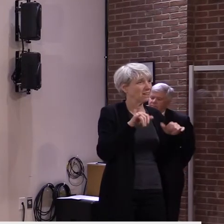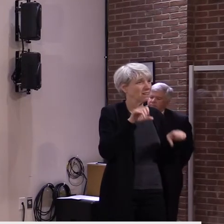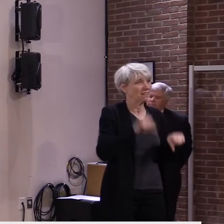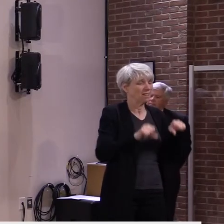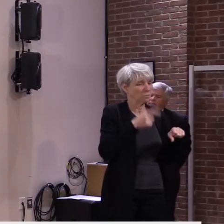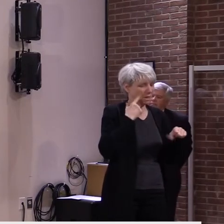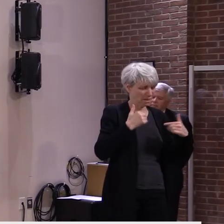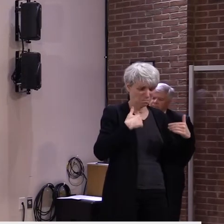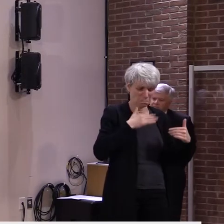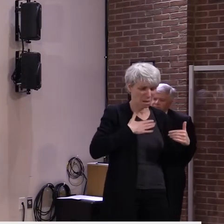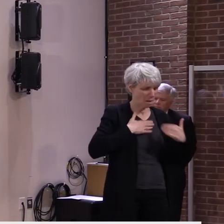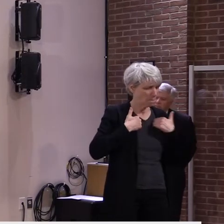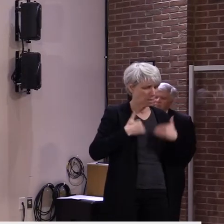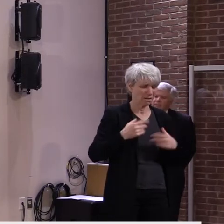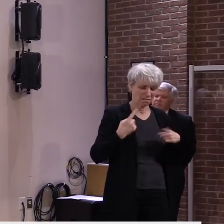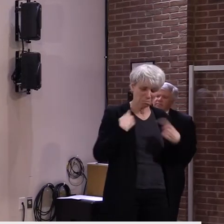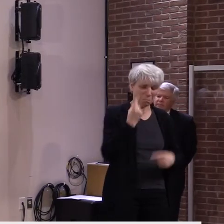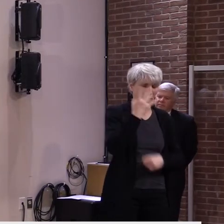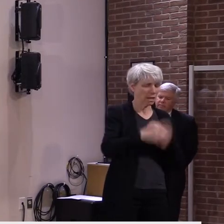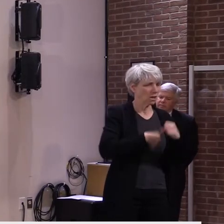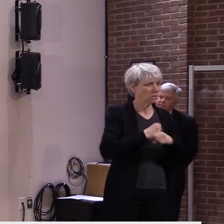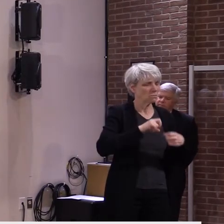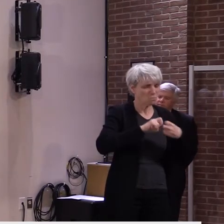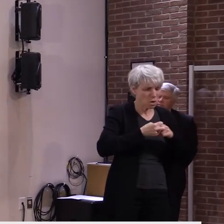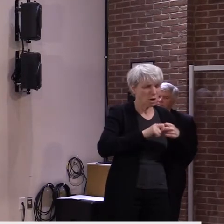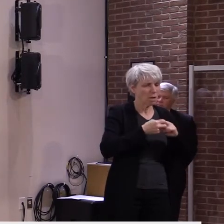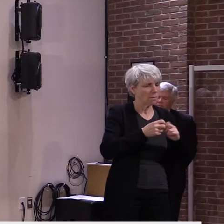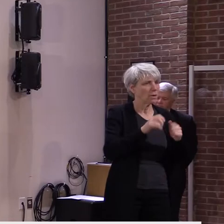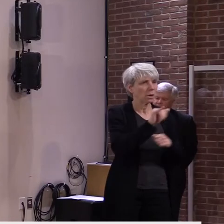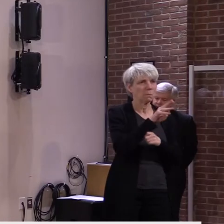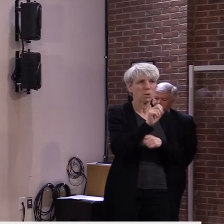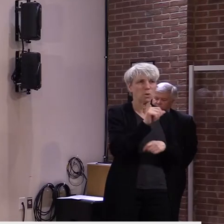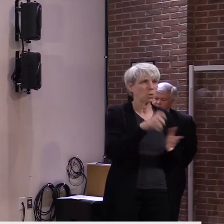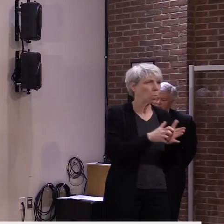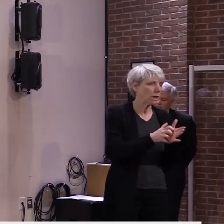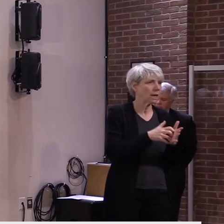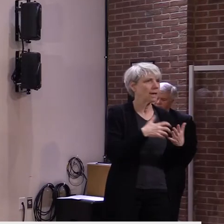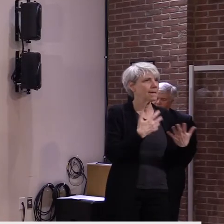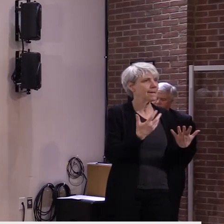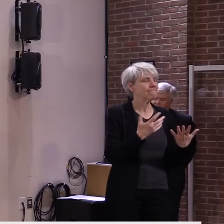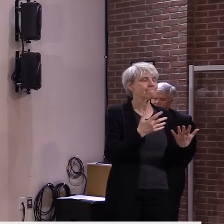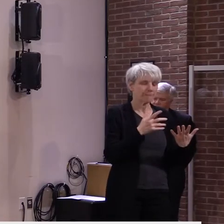immune response, but that is the state of where we are now.